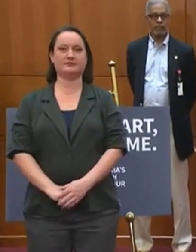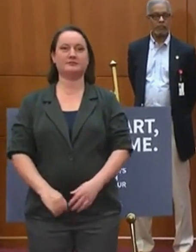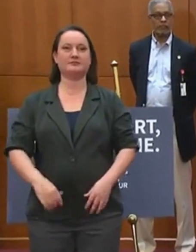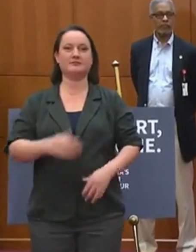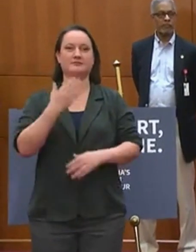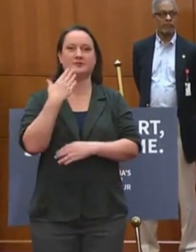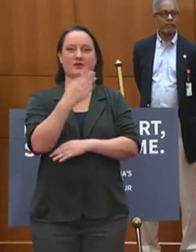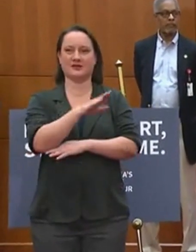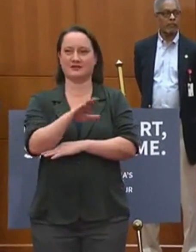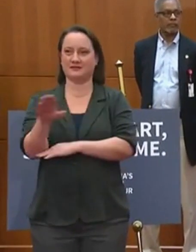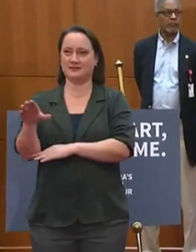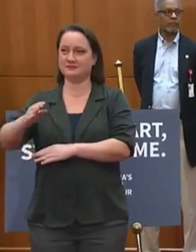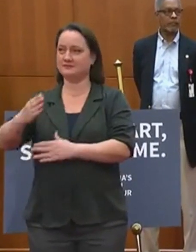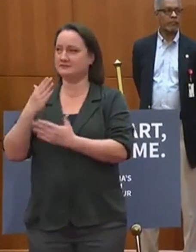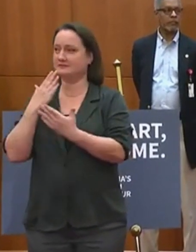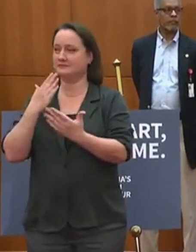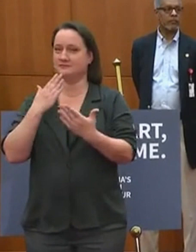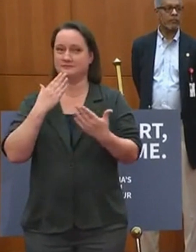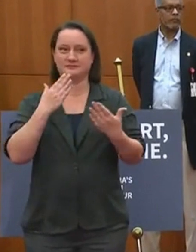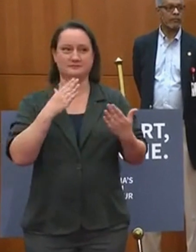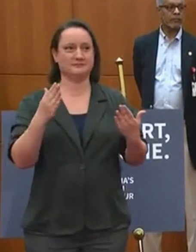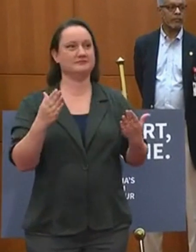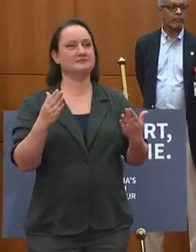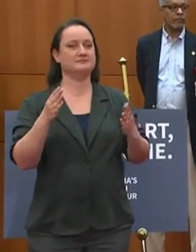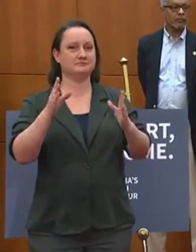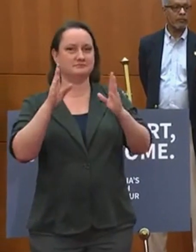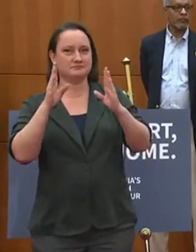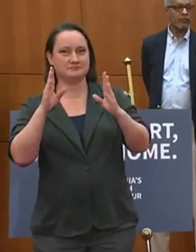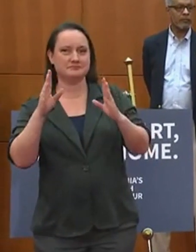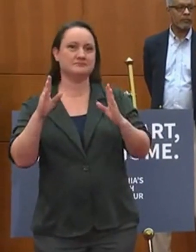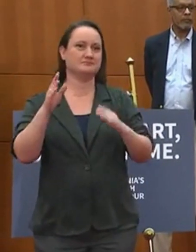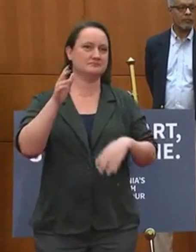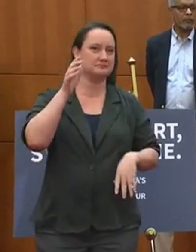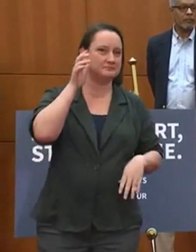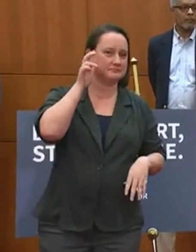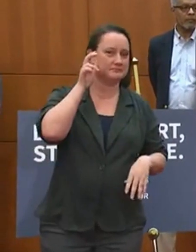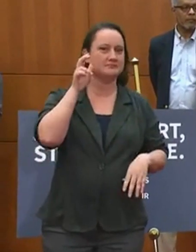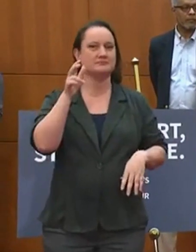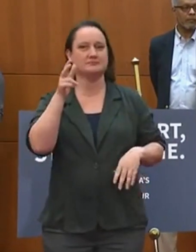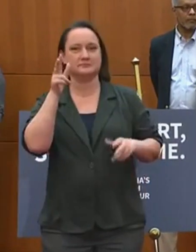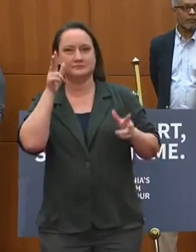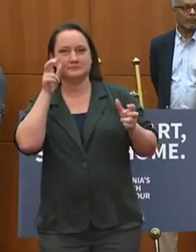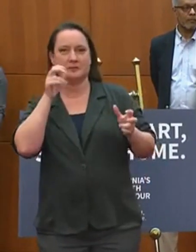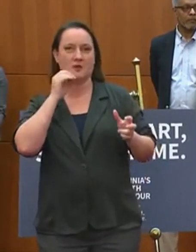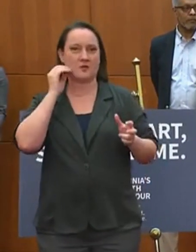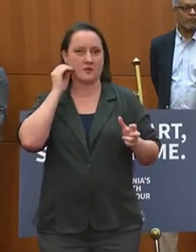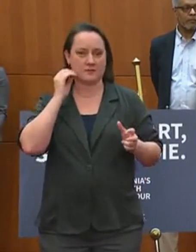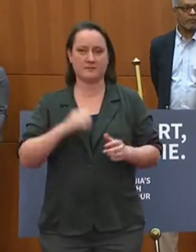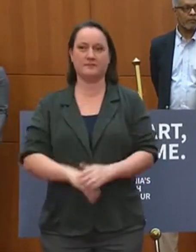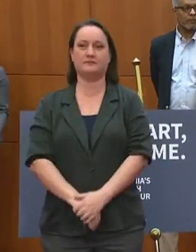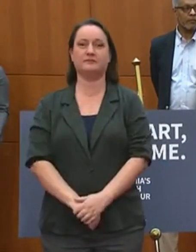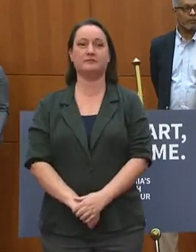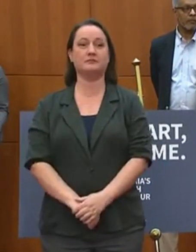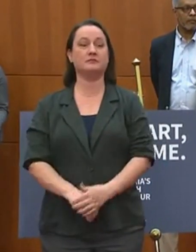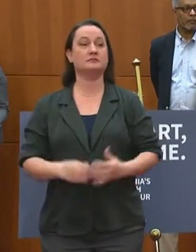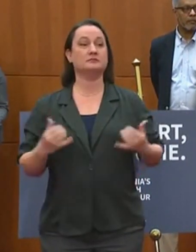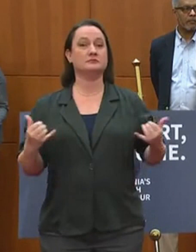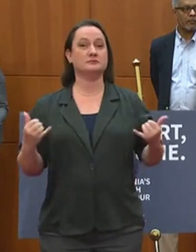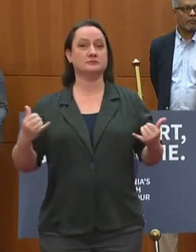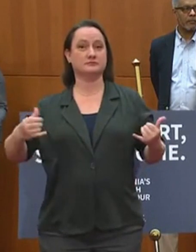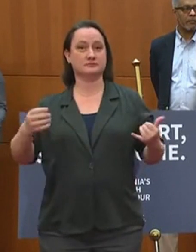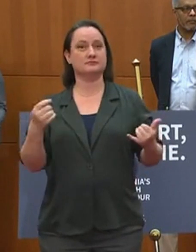Well, good afternoon, and thanks again for being here and for watching and listening from home. Today, I want to talk to you